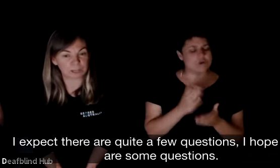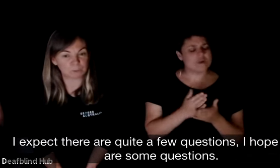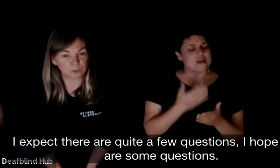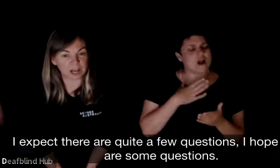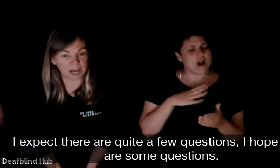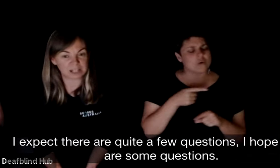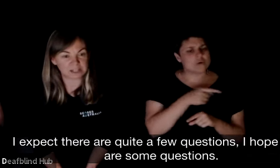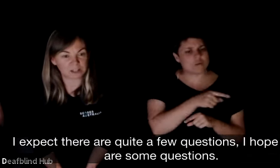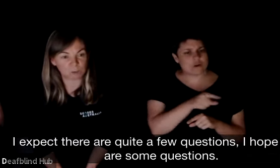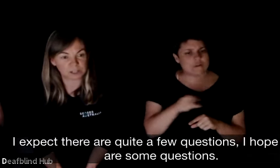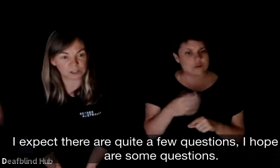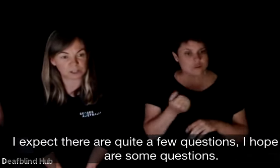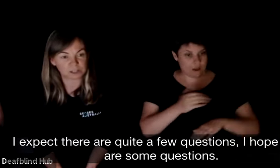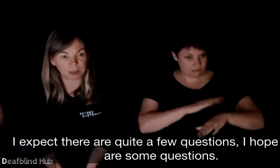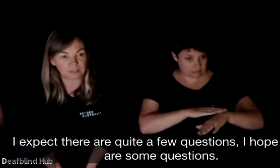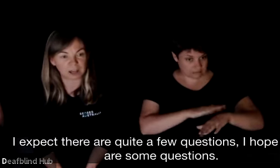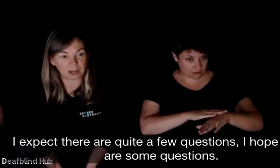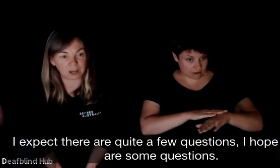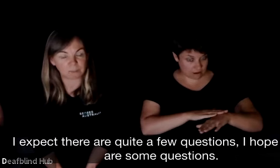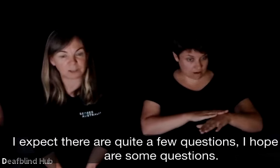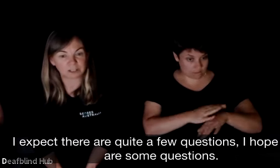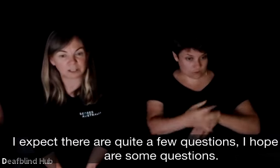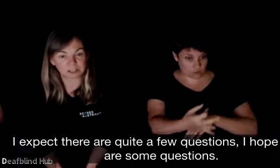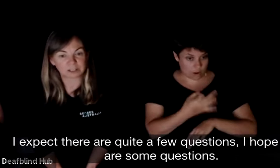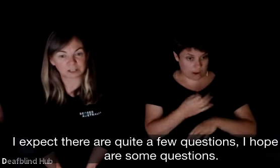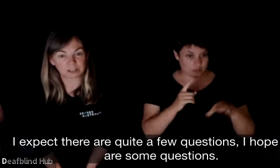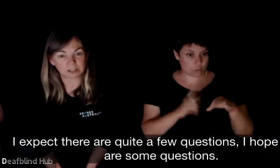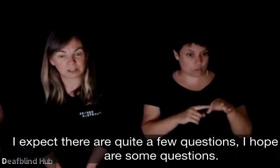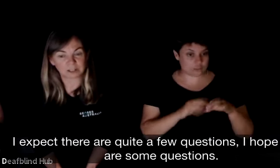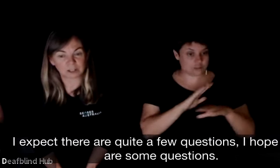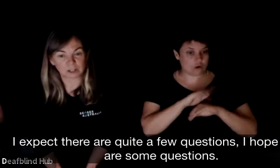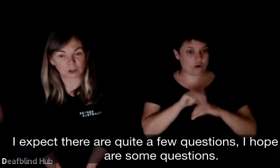for people to ask questions about the hub